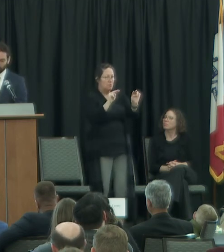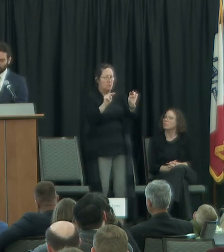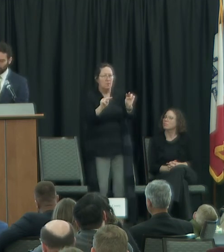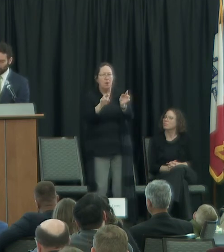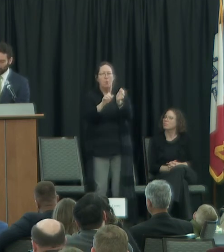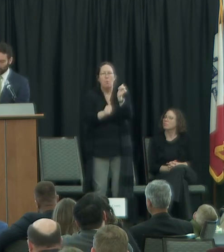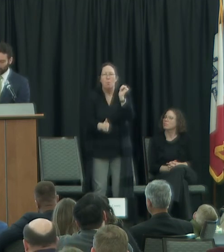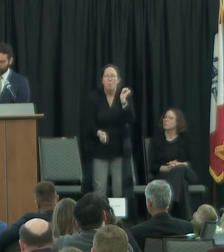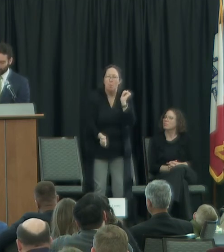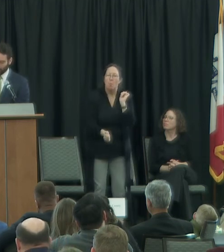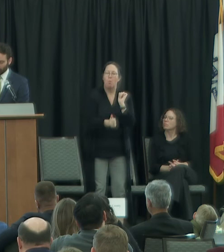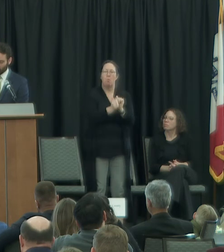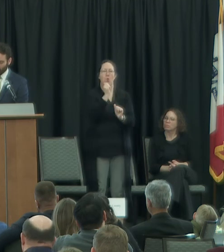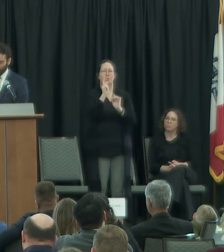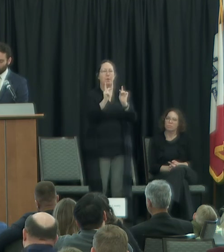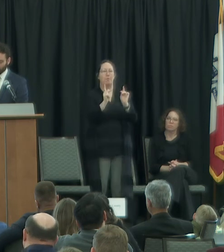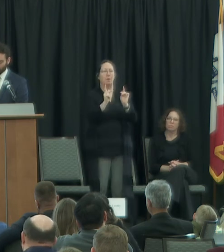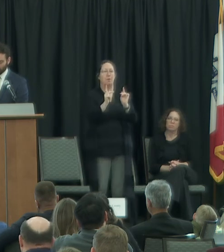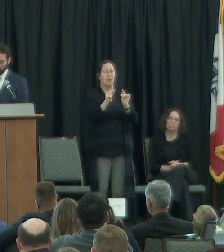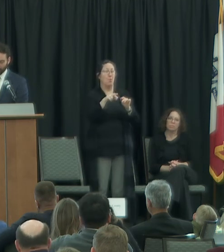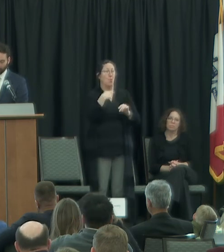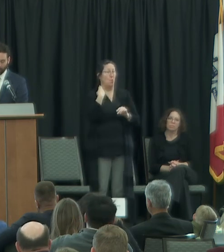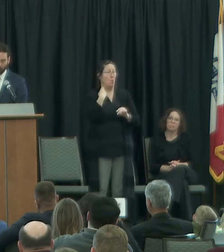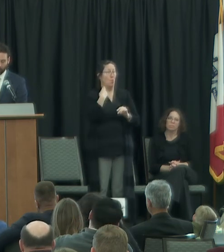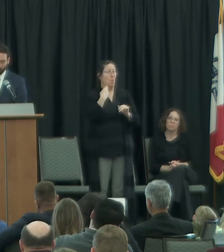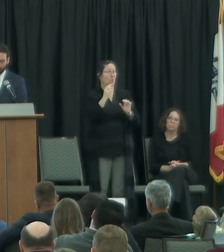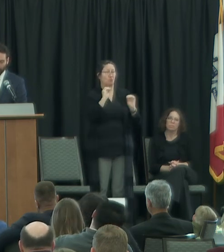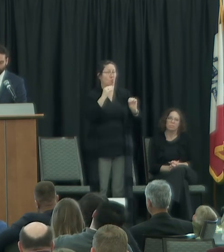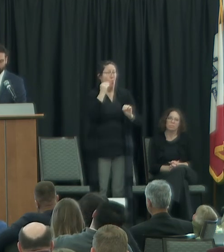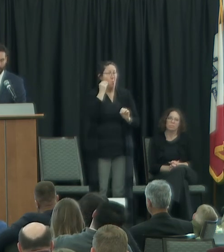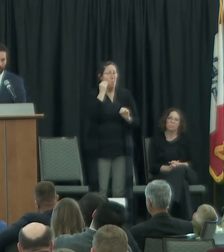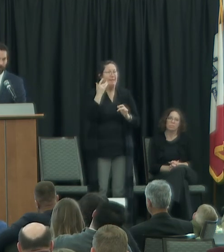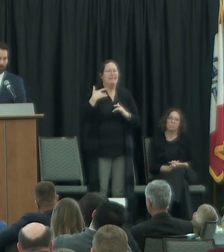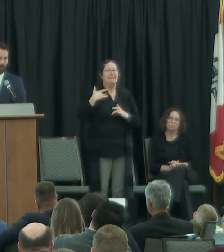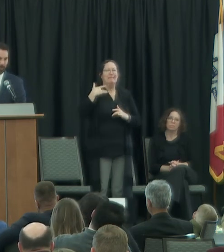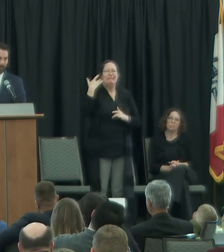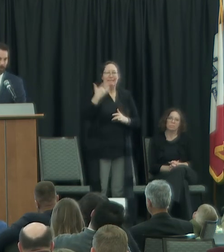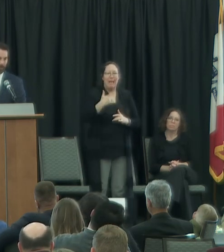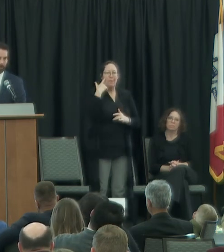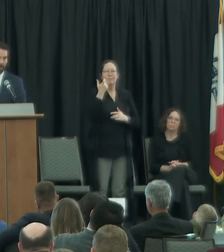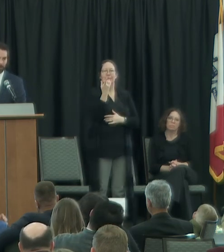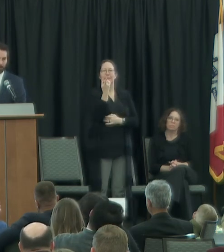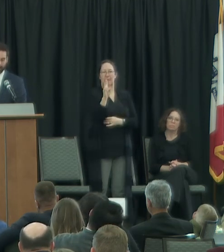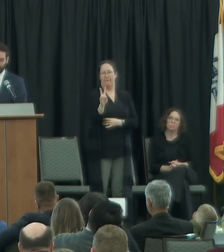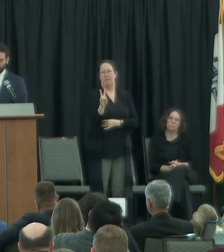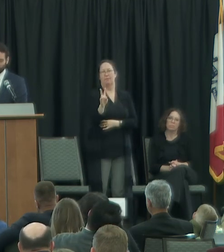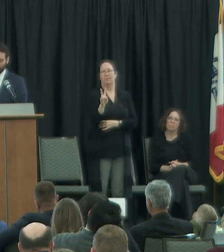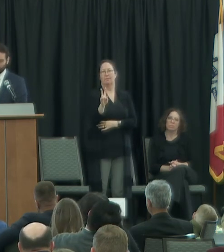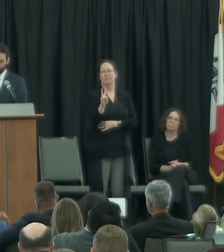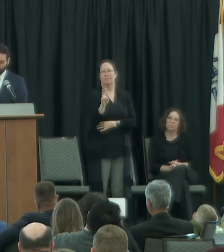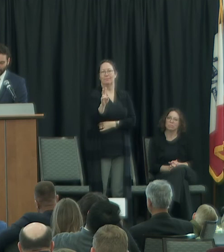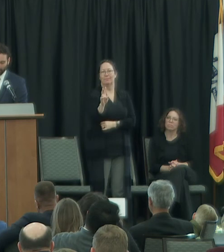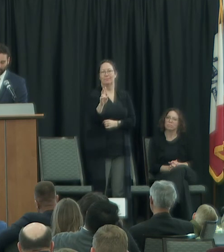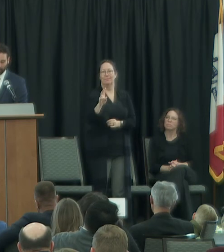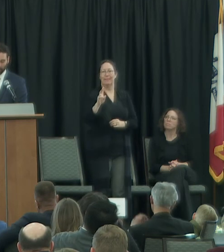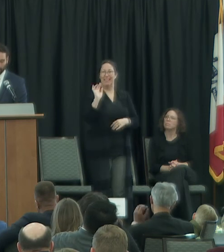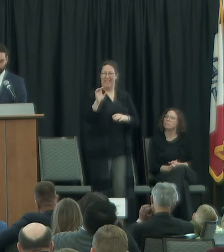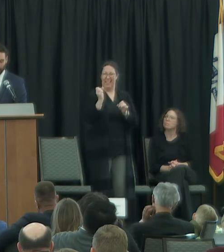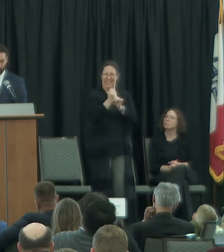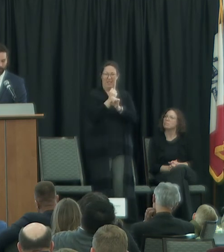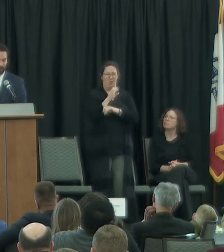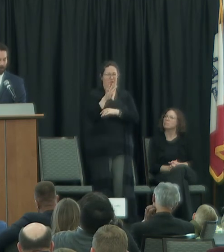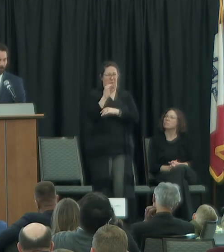most people who are at risk of being homeless, oftentimes it is because of domestic violence. And when that statistic